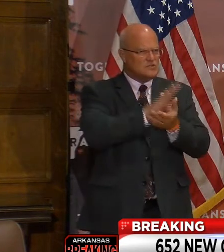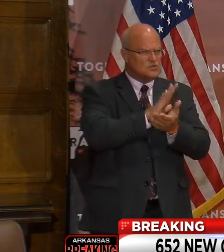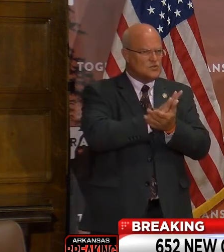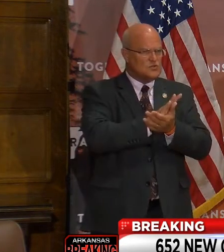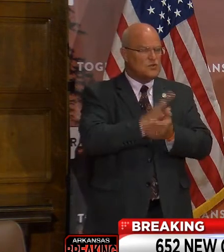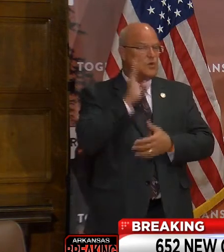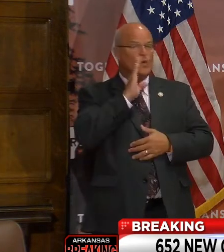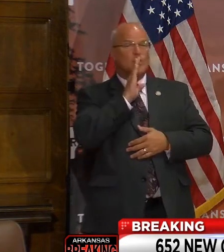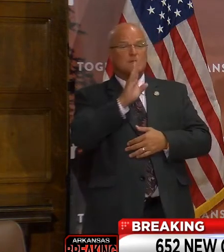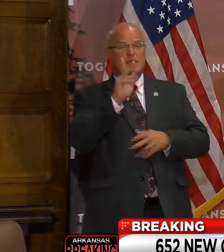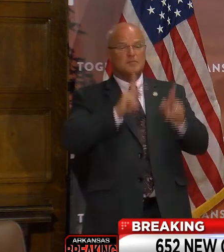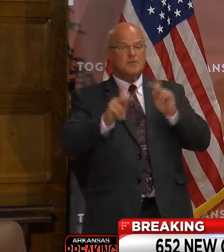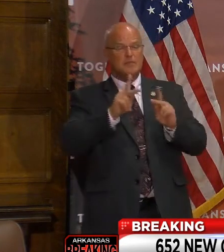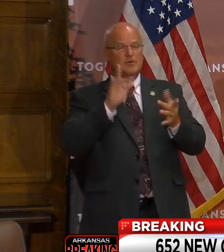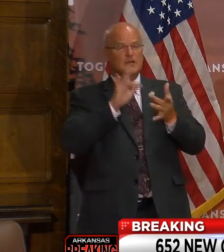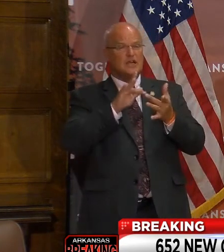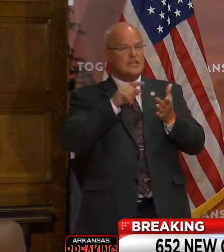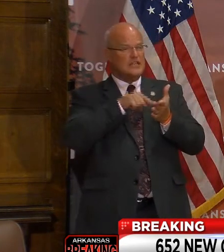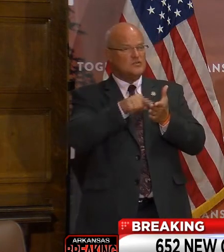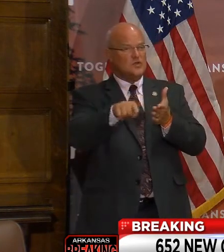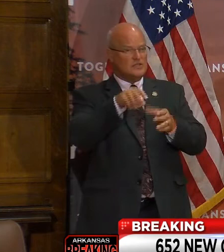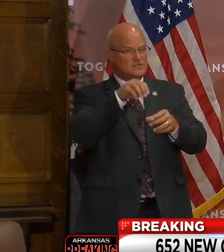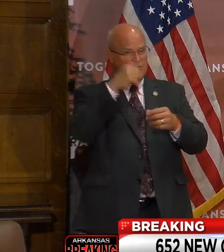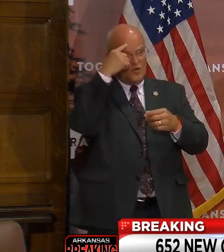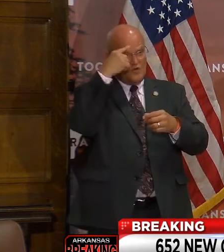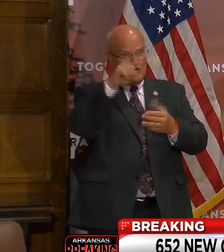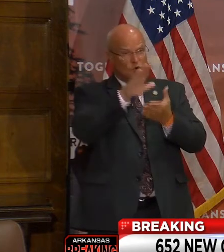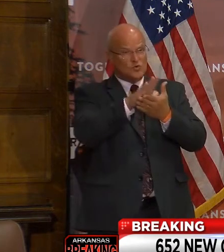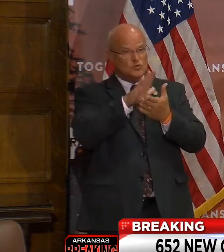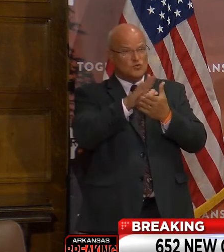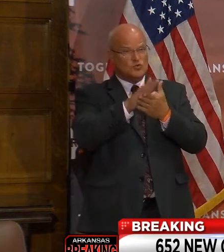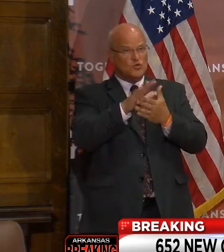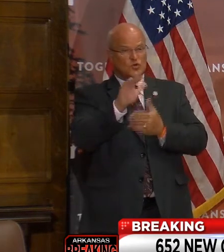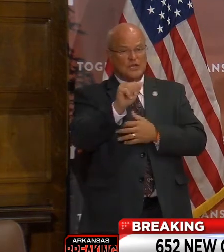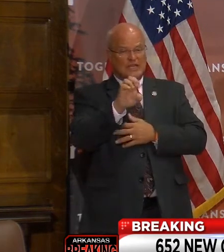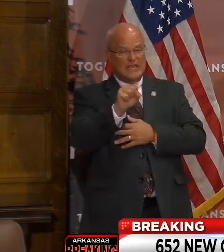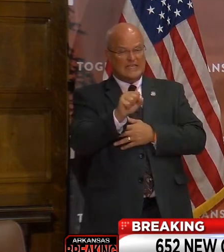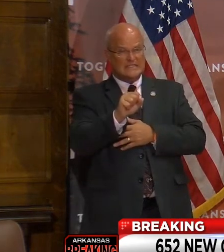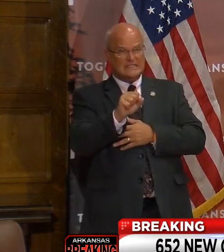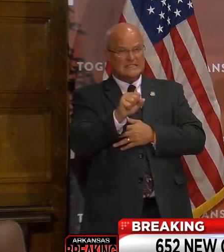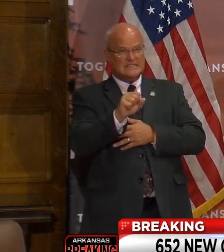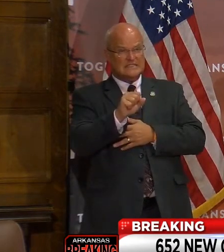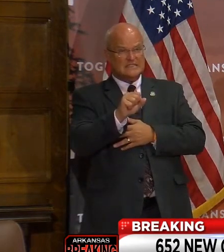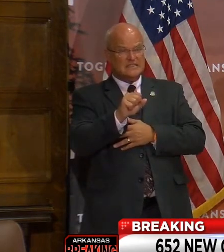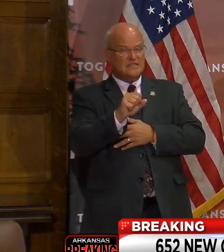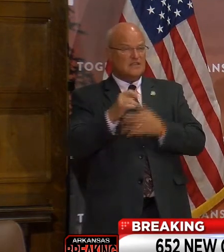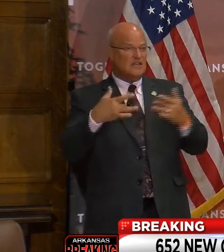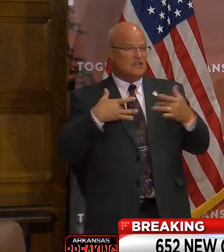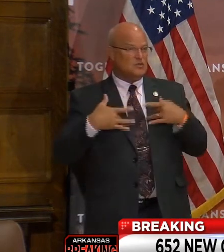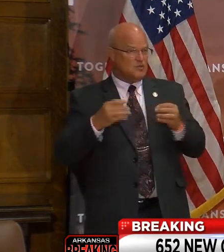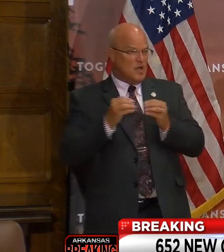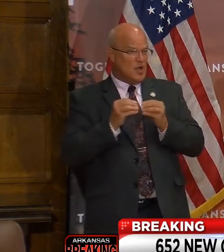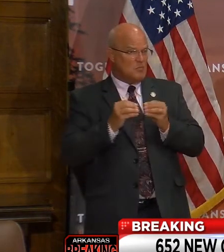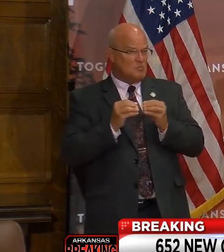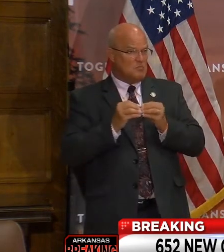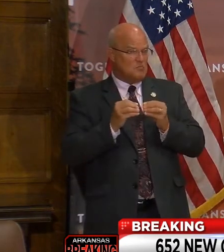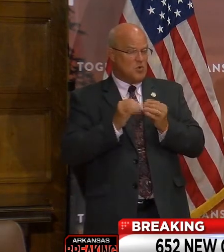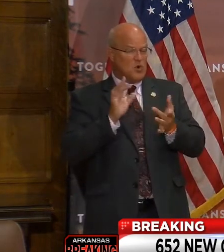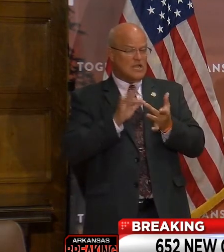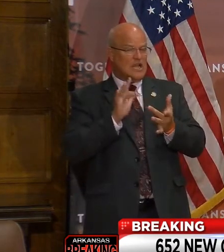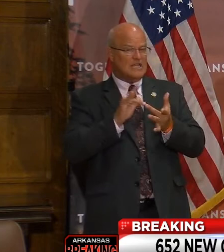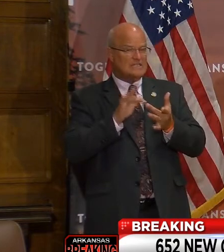people, contact tracers for school cases? Is there a concern about needing more